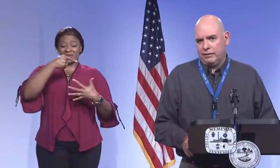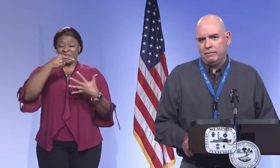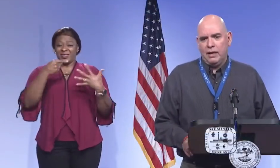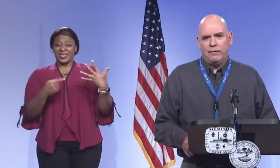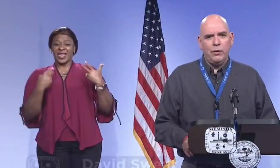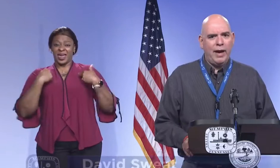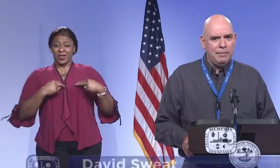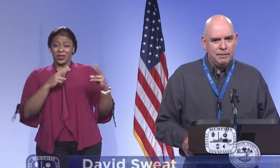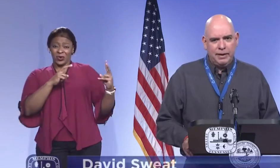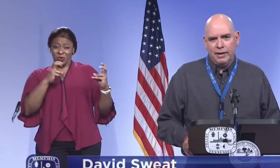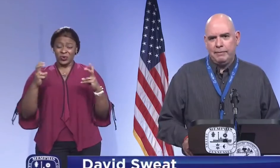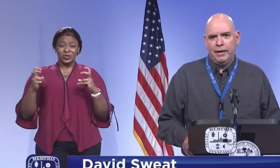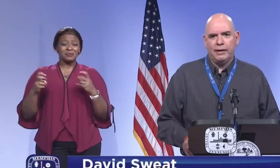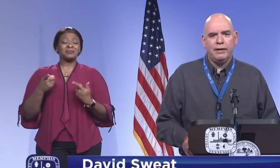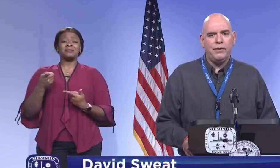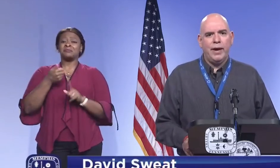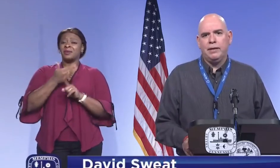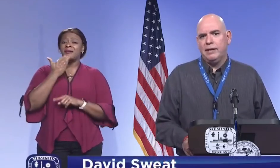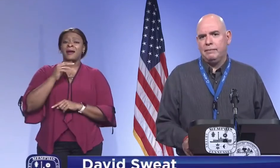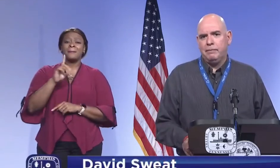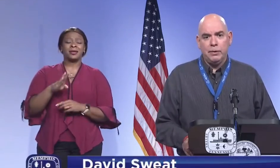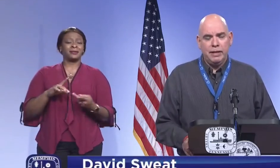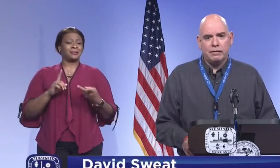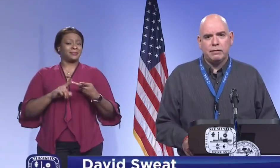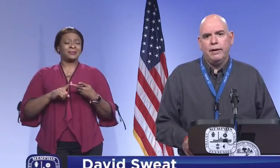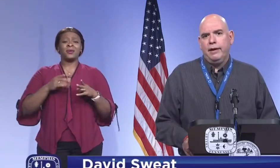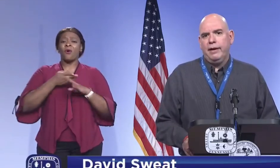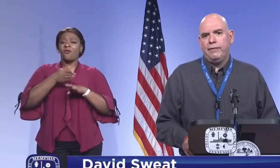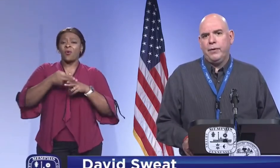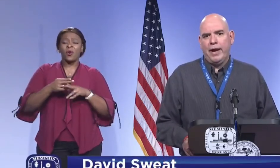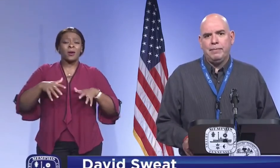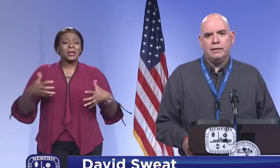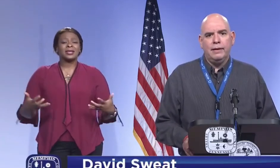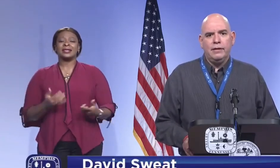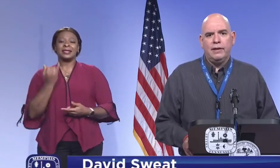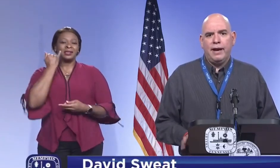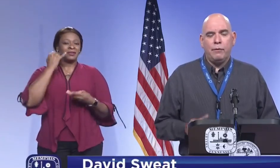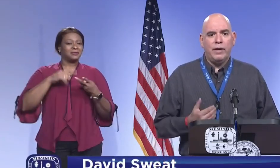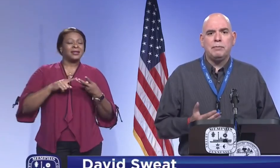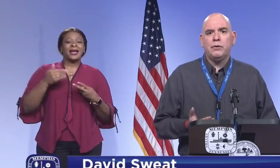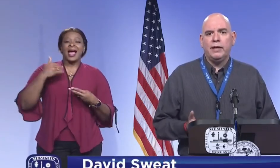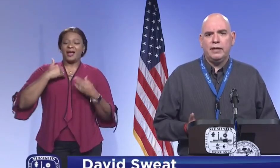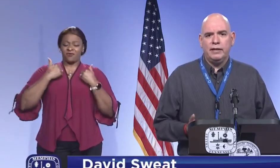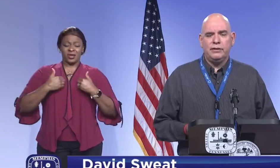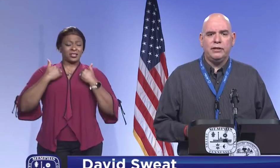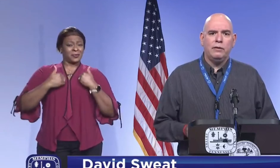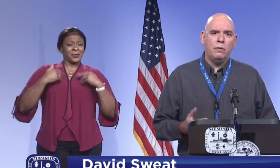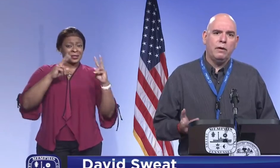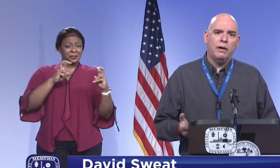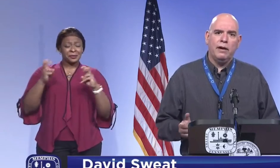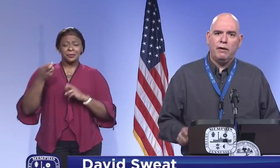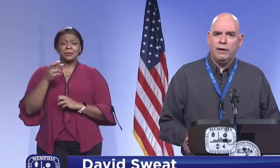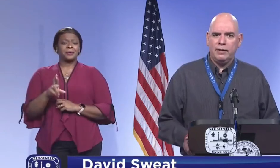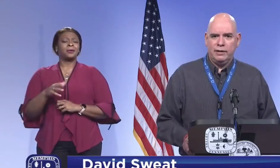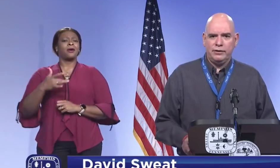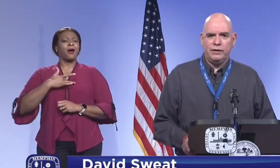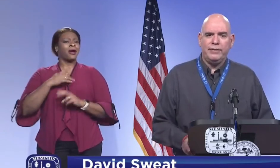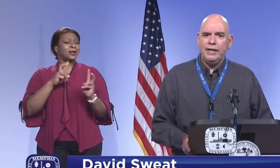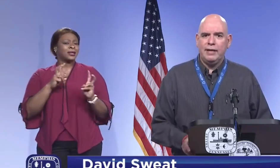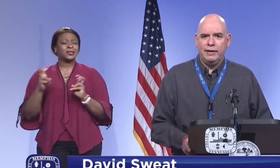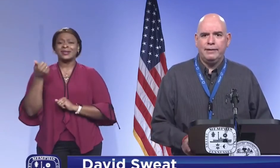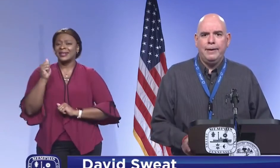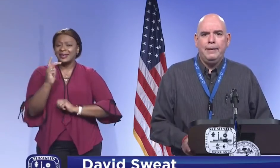comorbidities, if you happen to be diabetic, if you happen to be obese, if you happen to have a respiratory condition or a heart condition